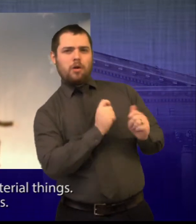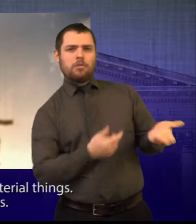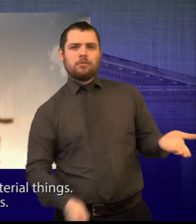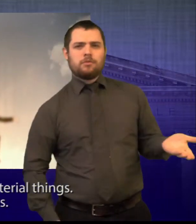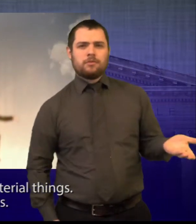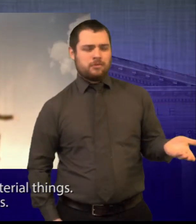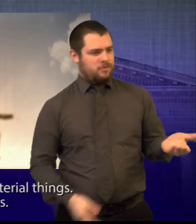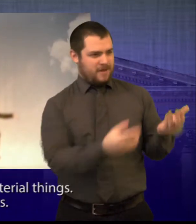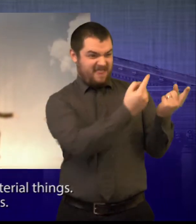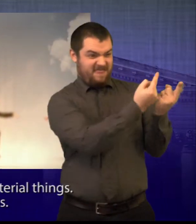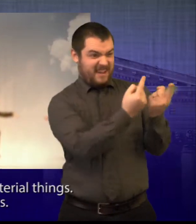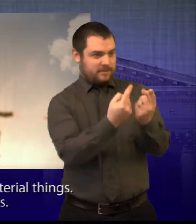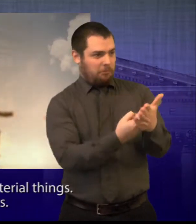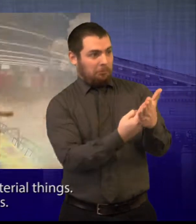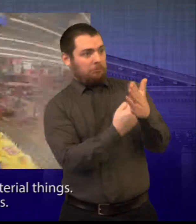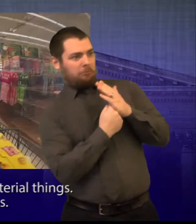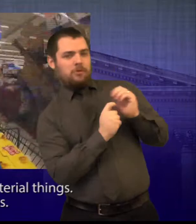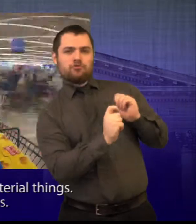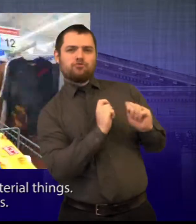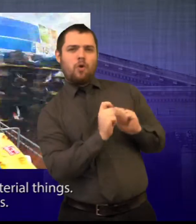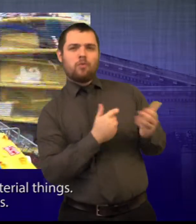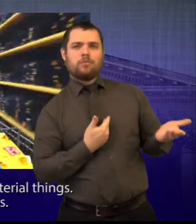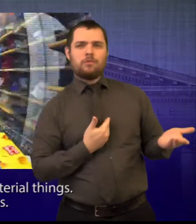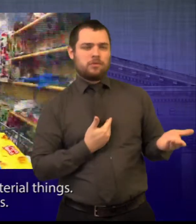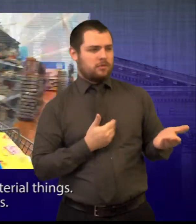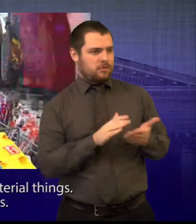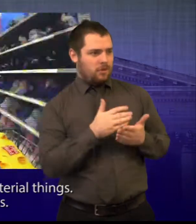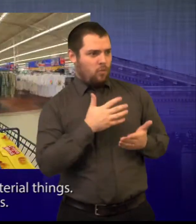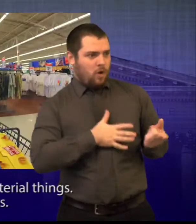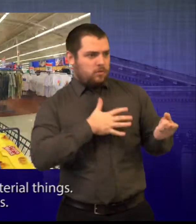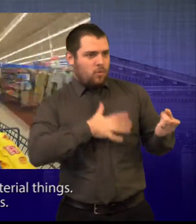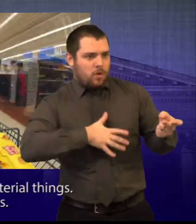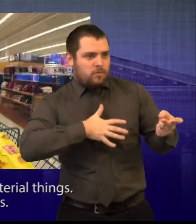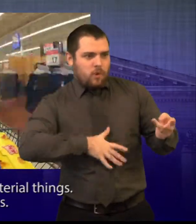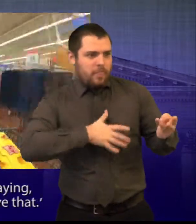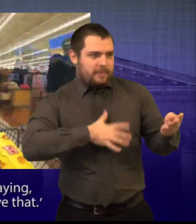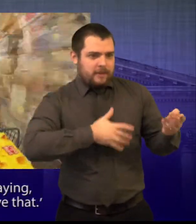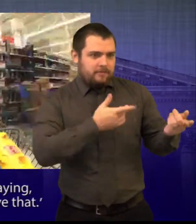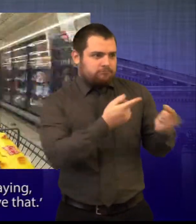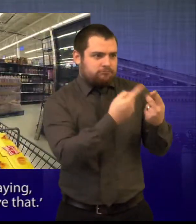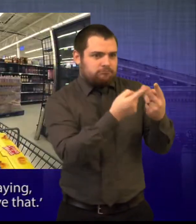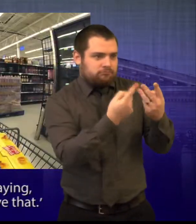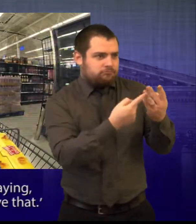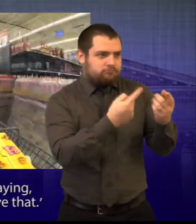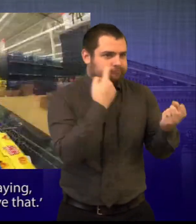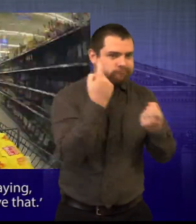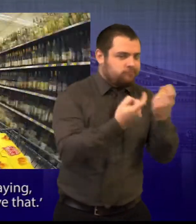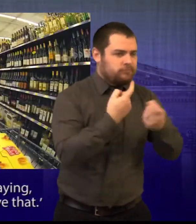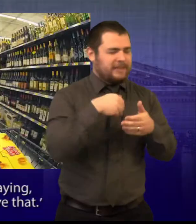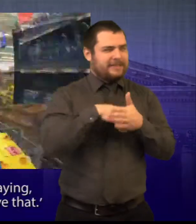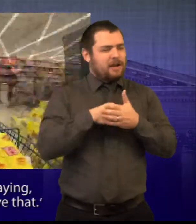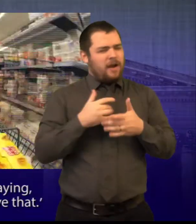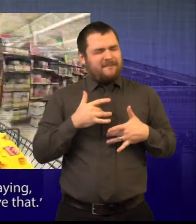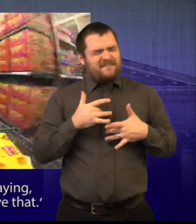the mercy of material things. Appetites dominate us. An inner voice is